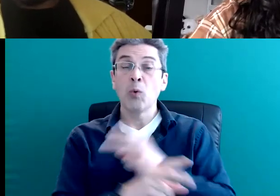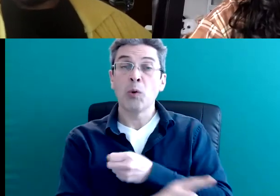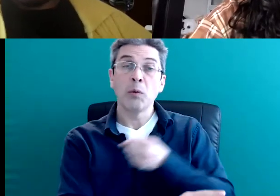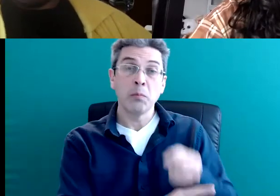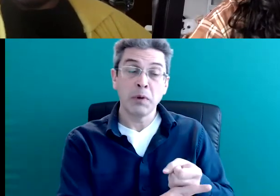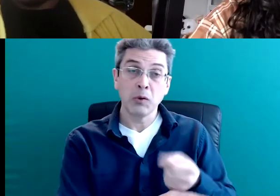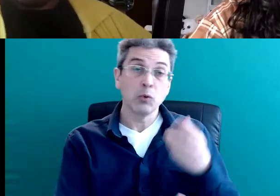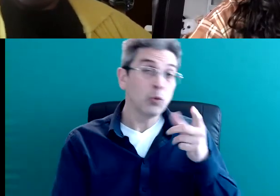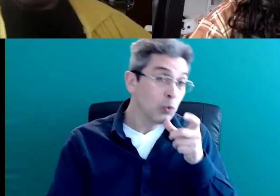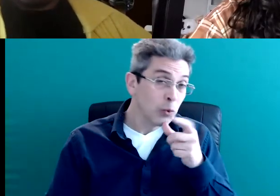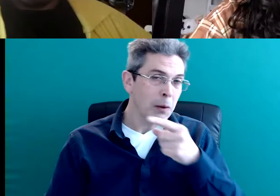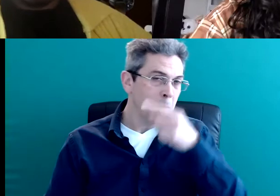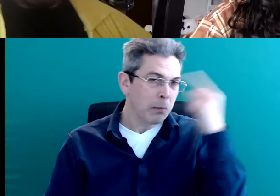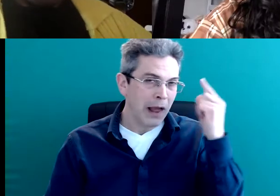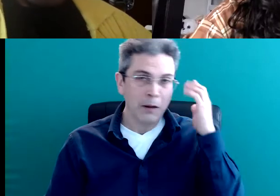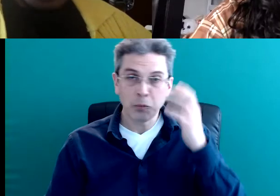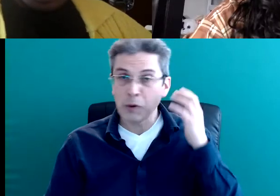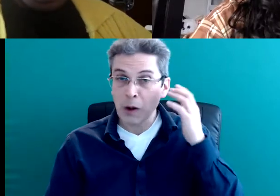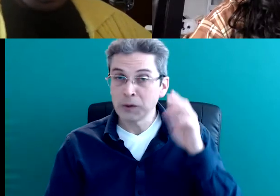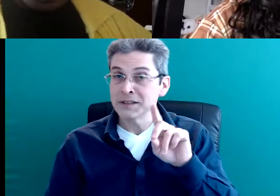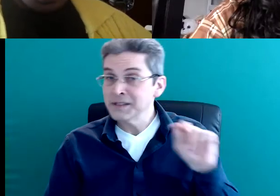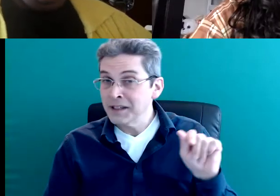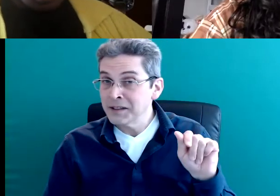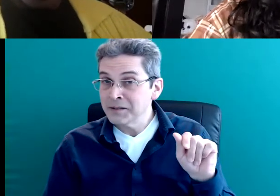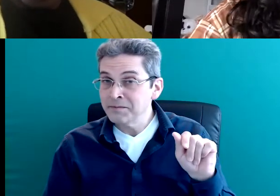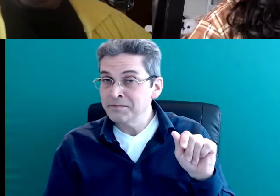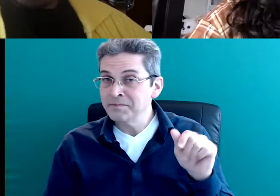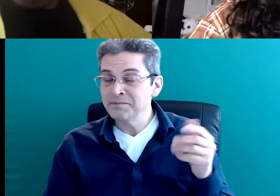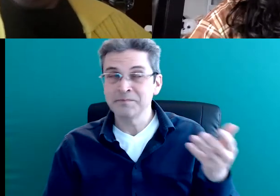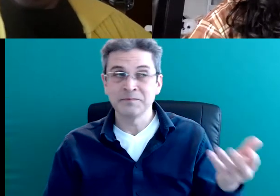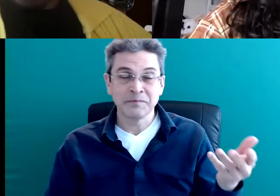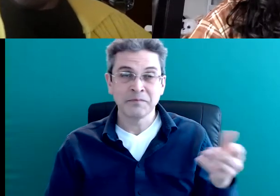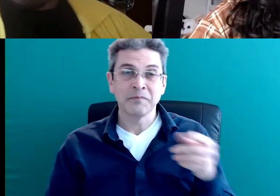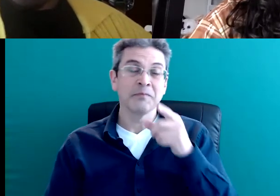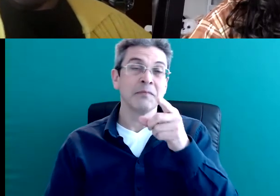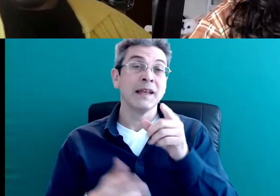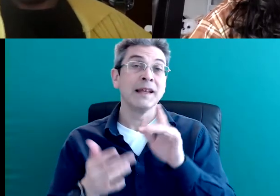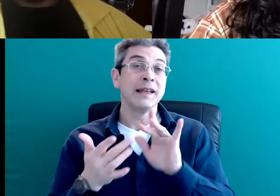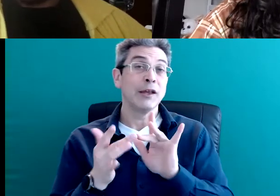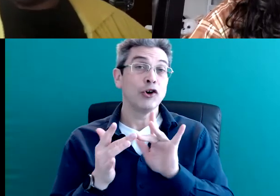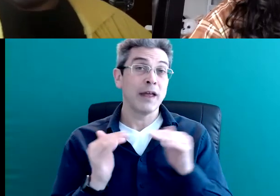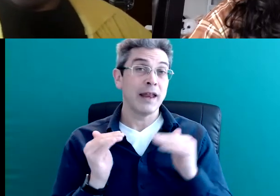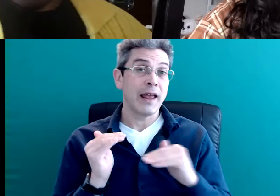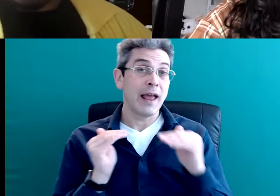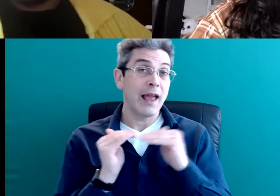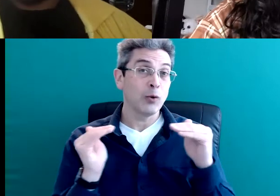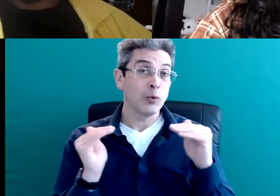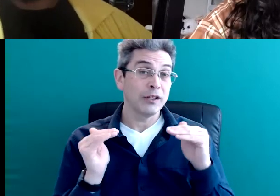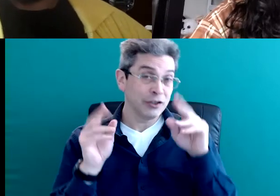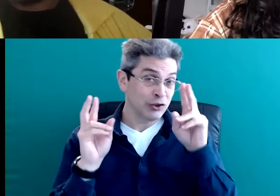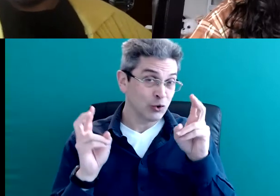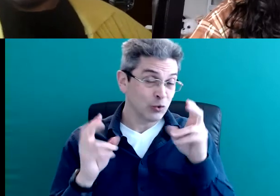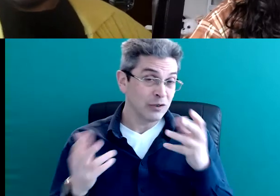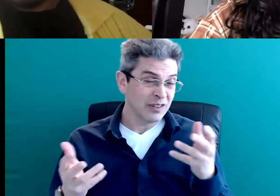Brown disabled people. You have the internet equity issue too. Like, I think only about